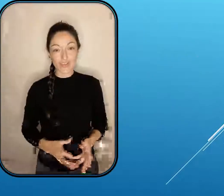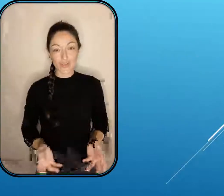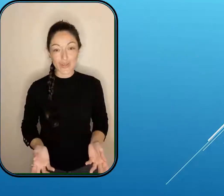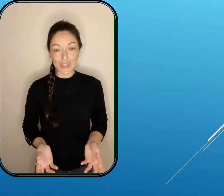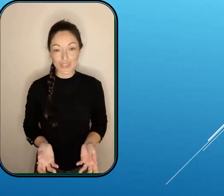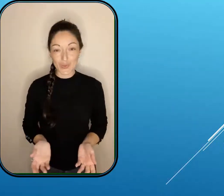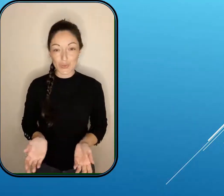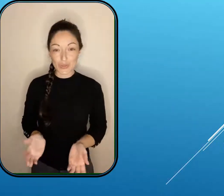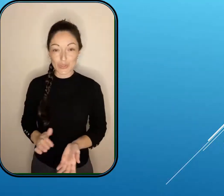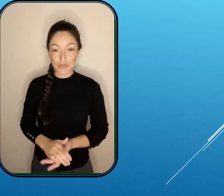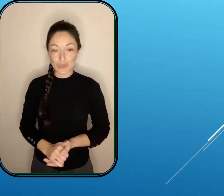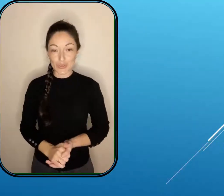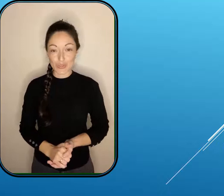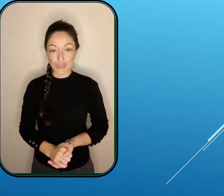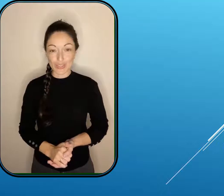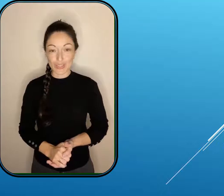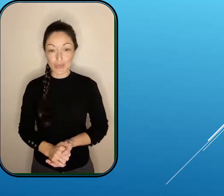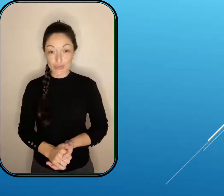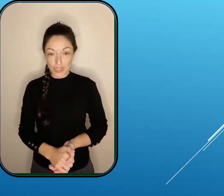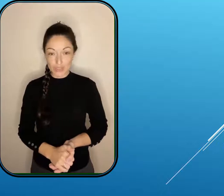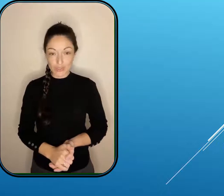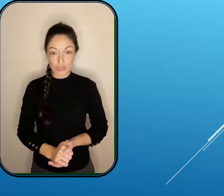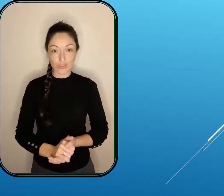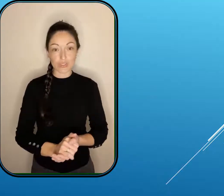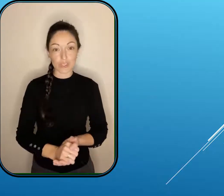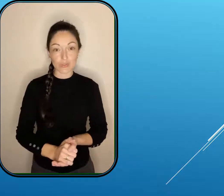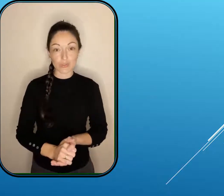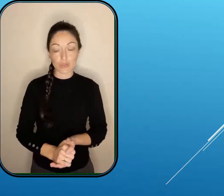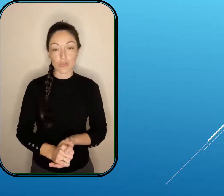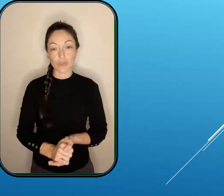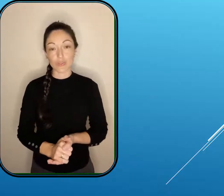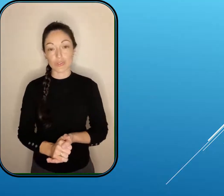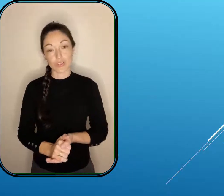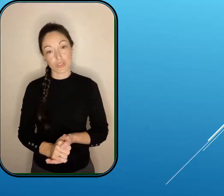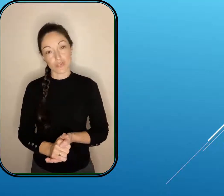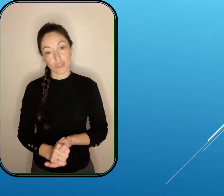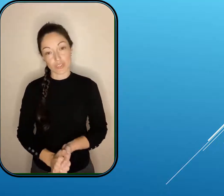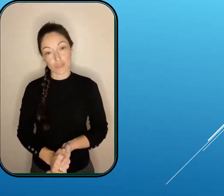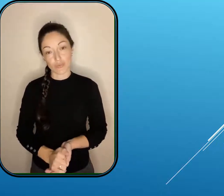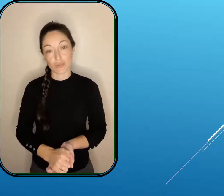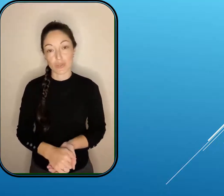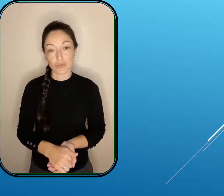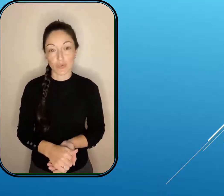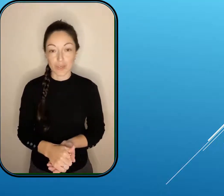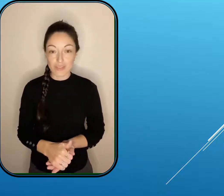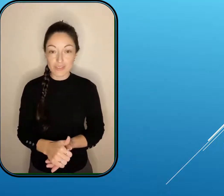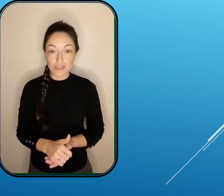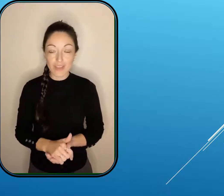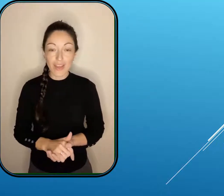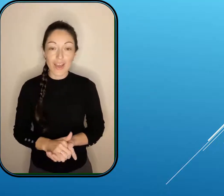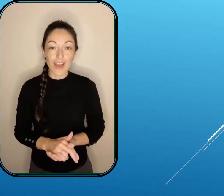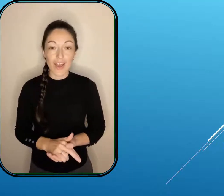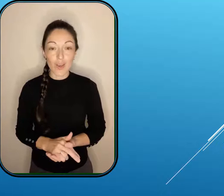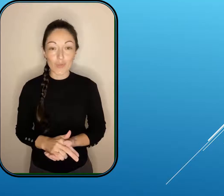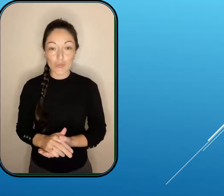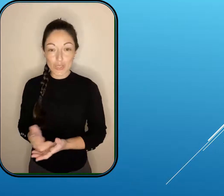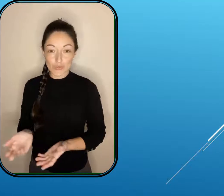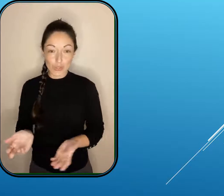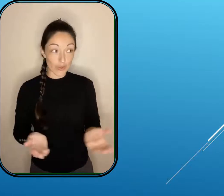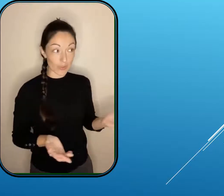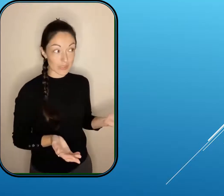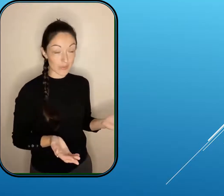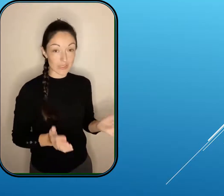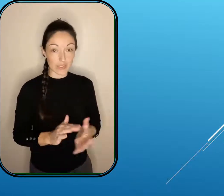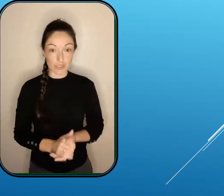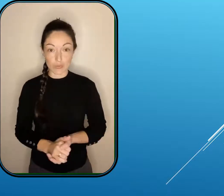Hi everyone, welcome to the first of the Downs View staff videos for Makaton Reminders. For those of you